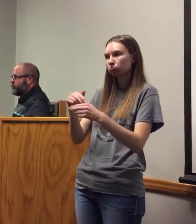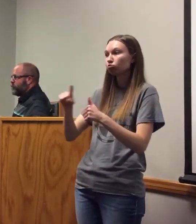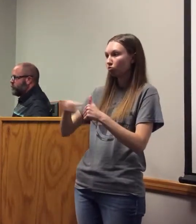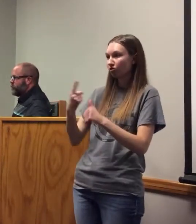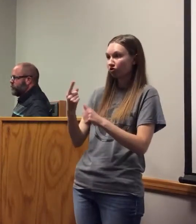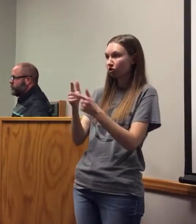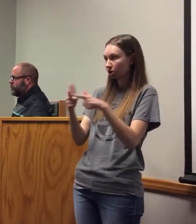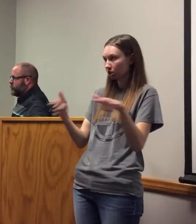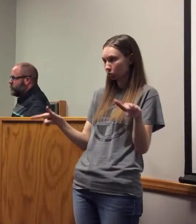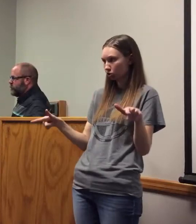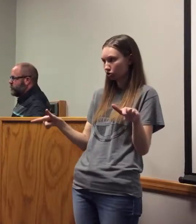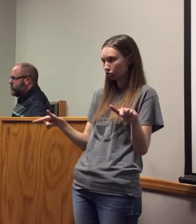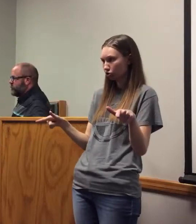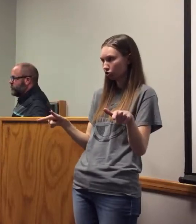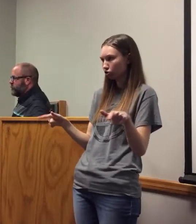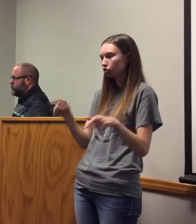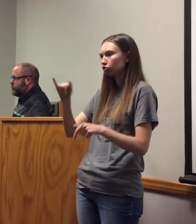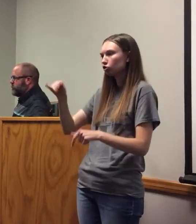still there?